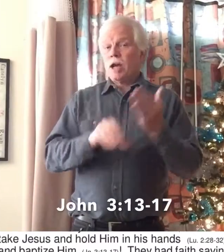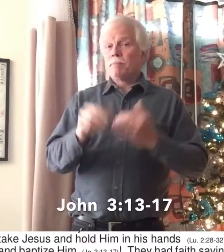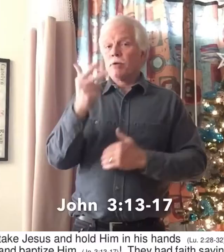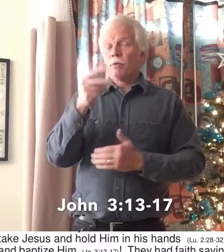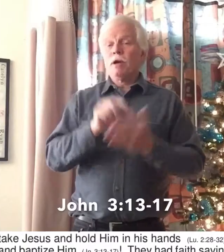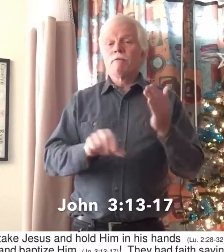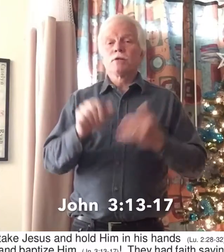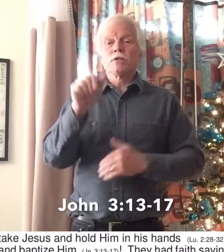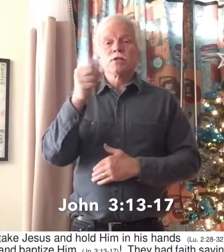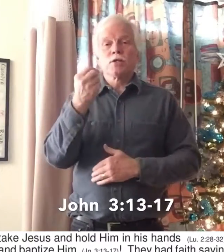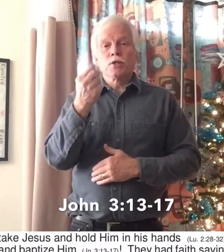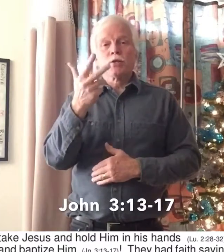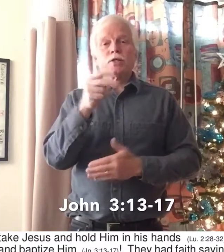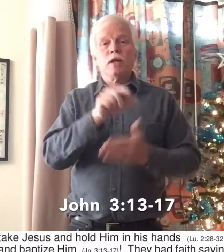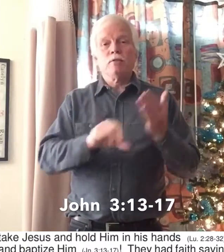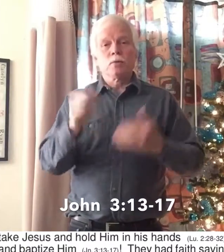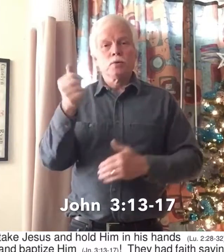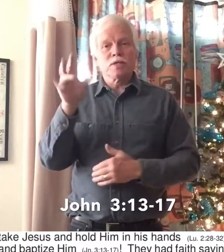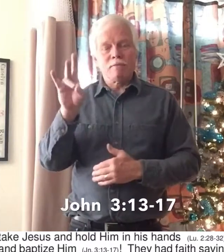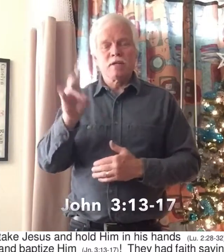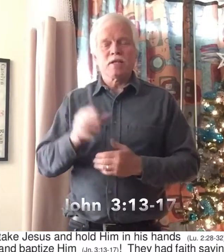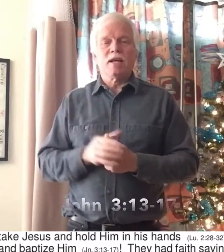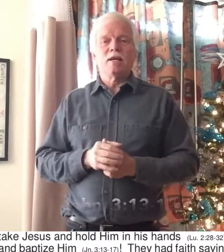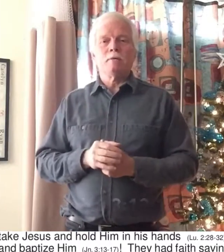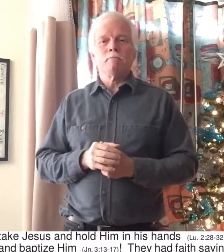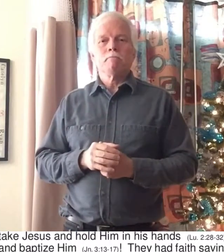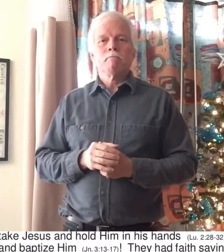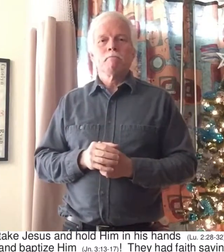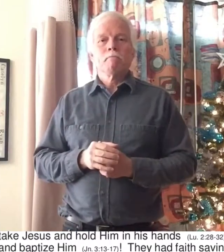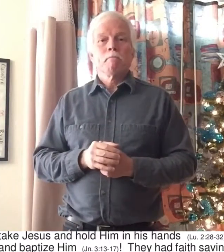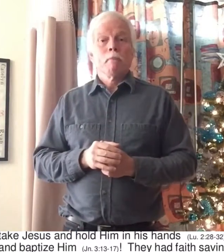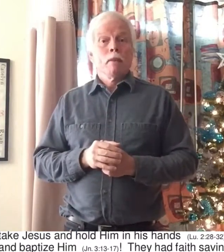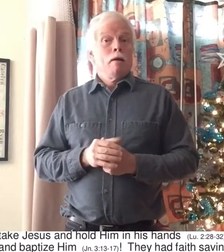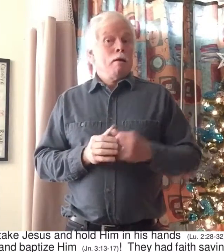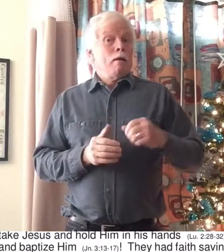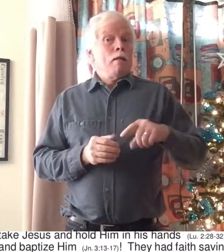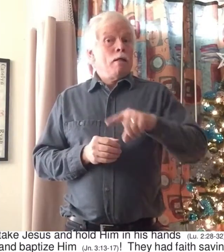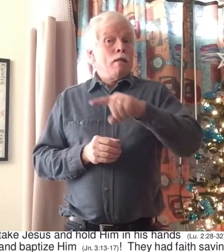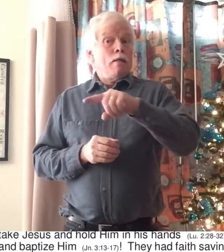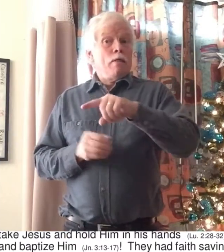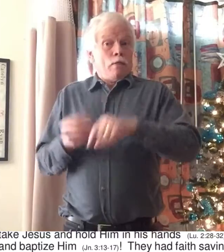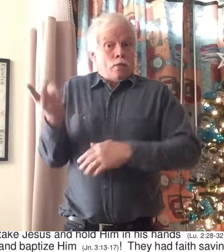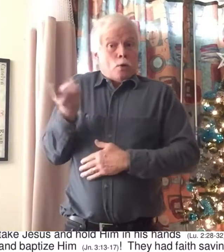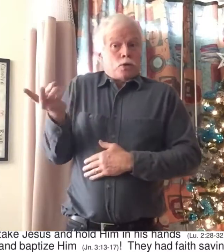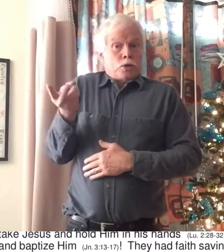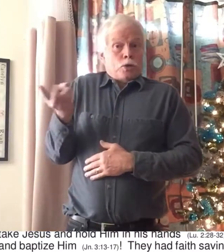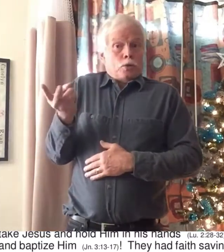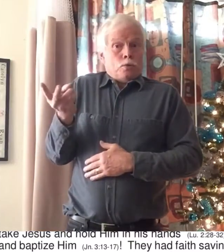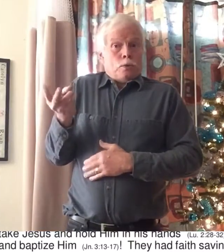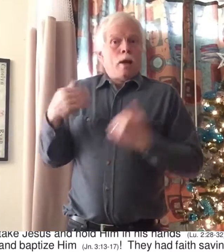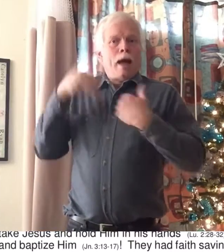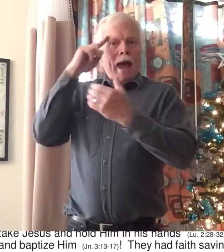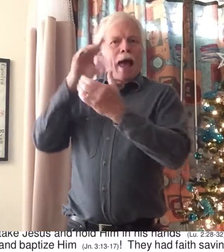Spirit poured into God's people, each recent one entering God's